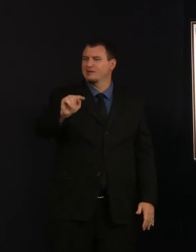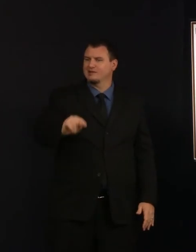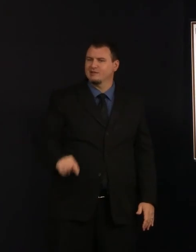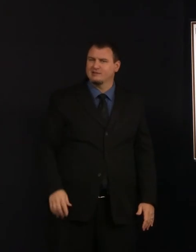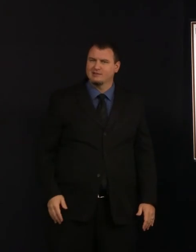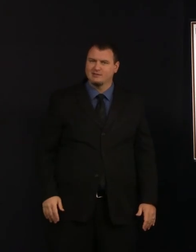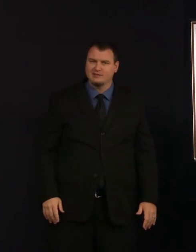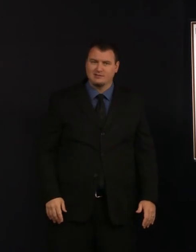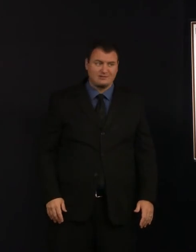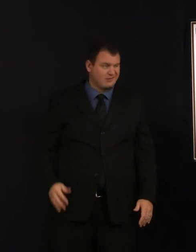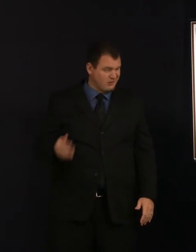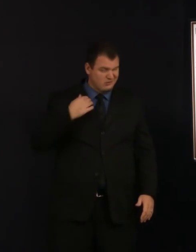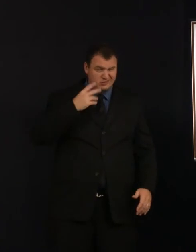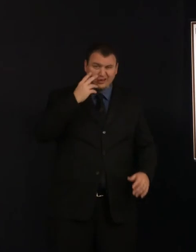it.